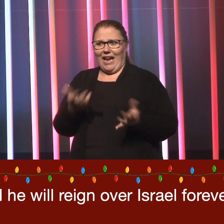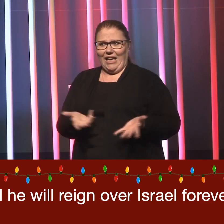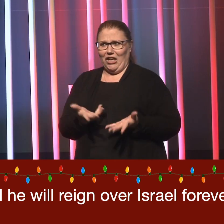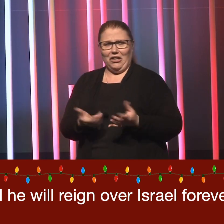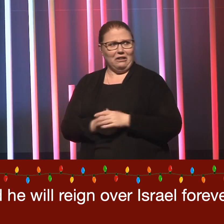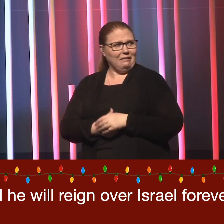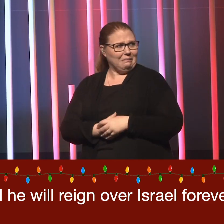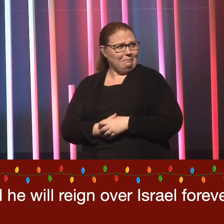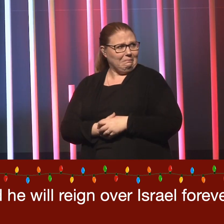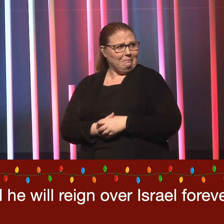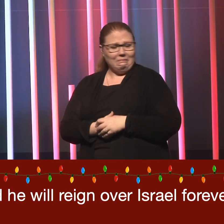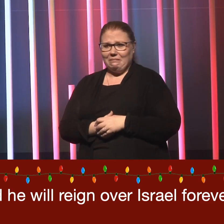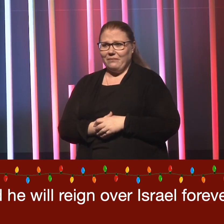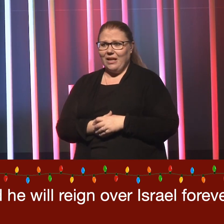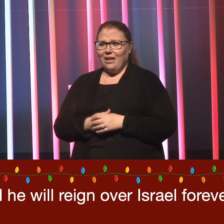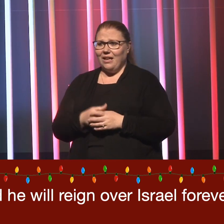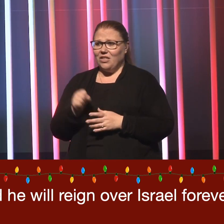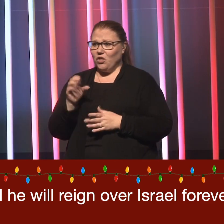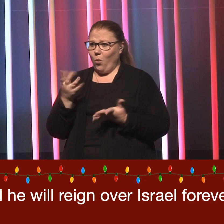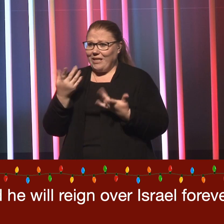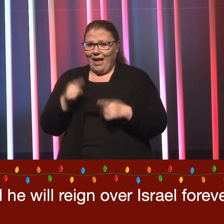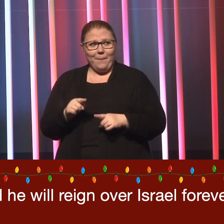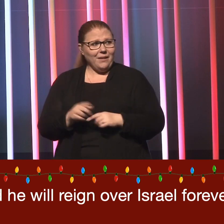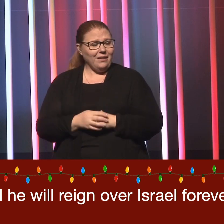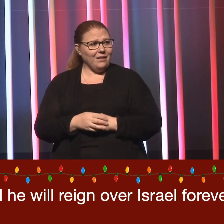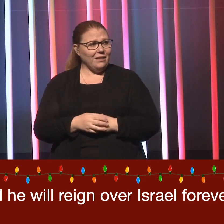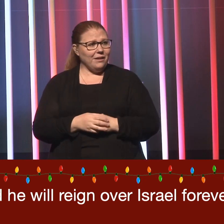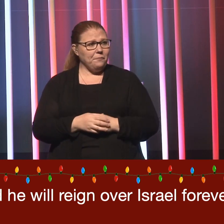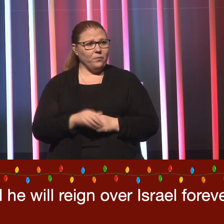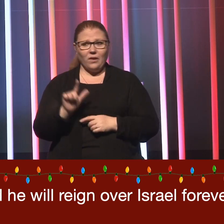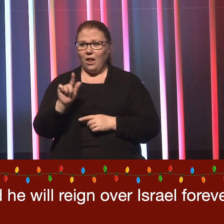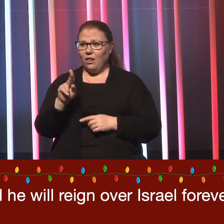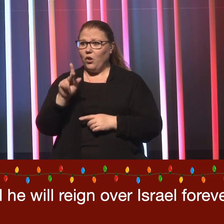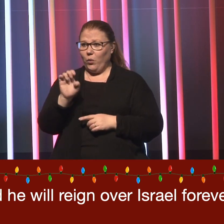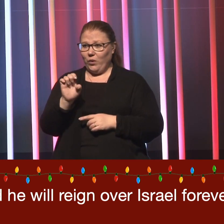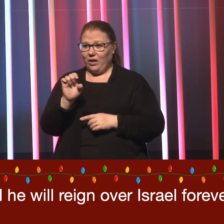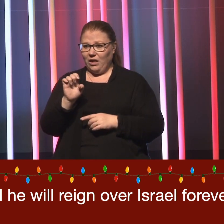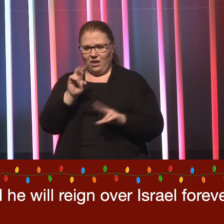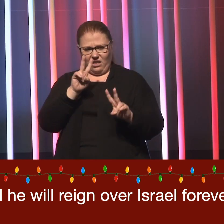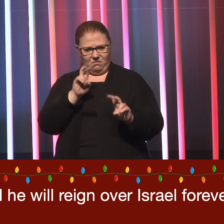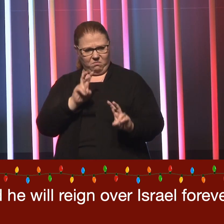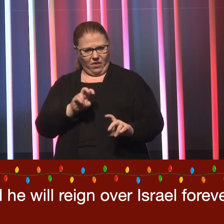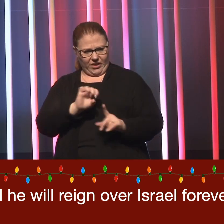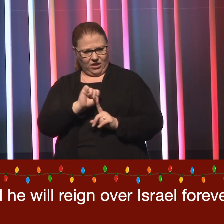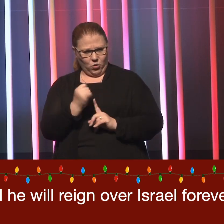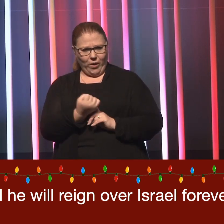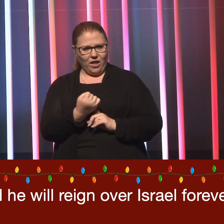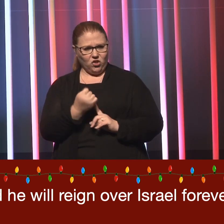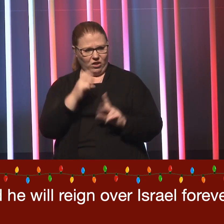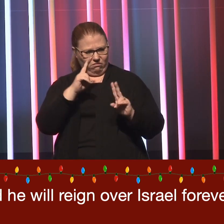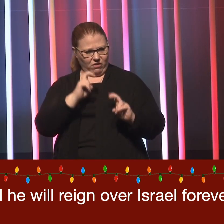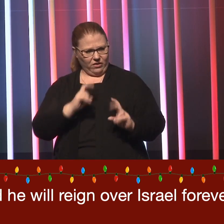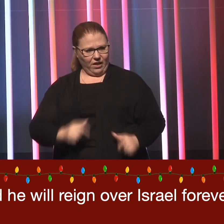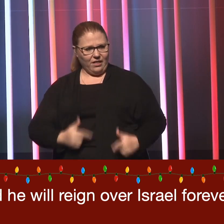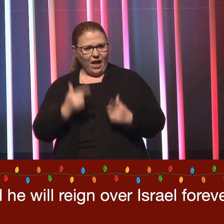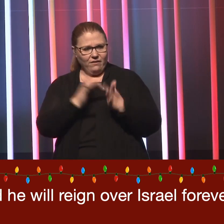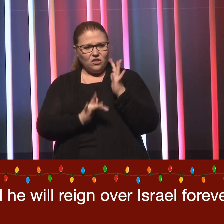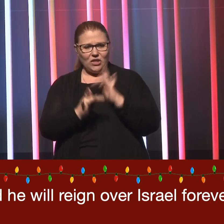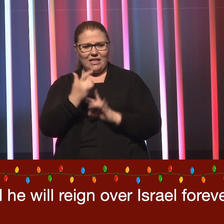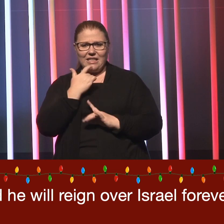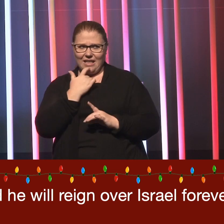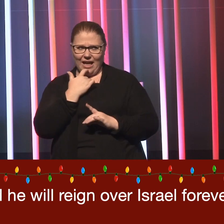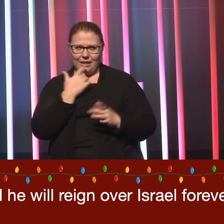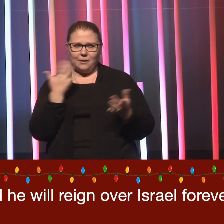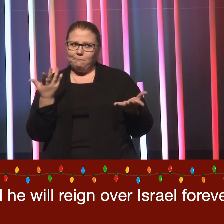around. So what's happening here is Luke is looking at this, and he's looking at the life of Jesus, and he's saying, here's the